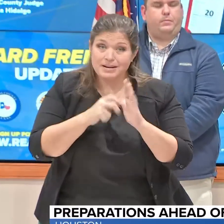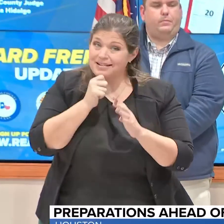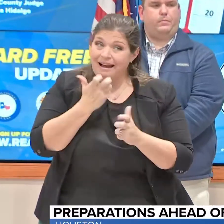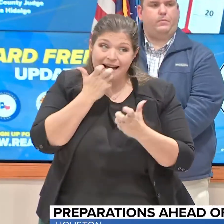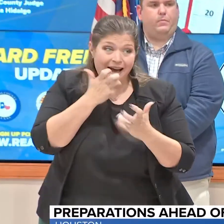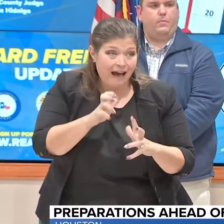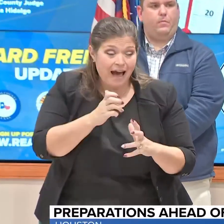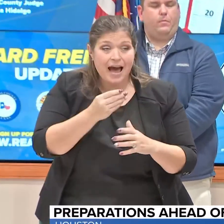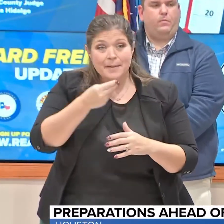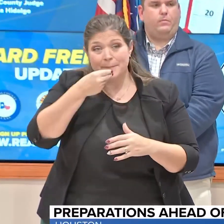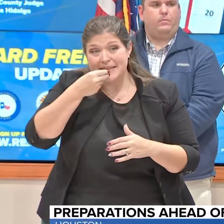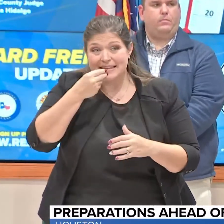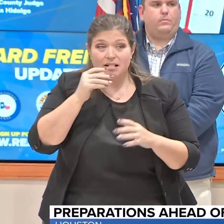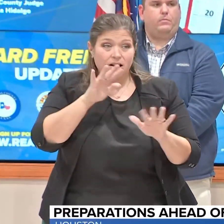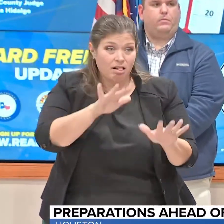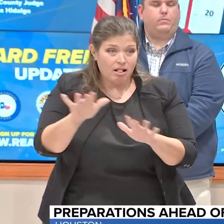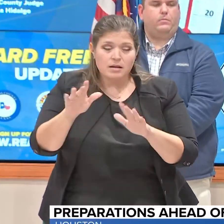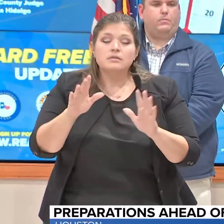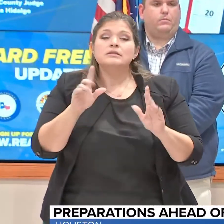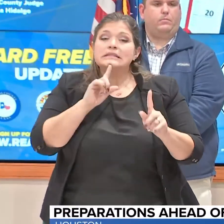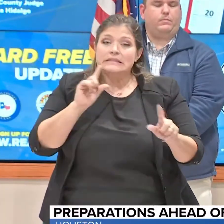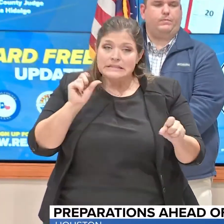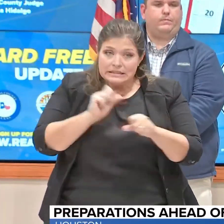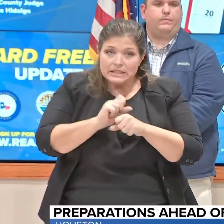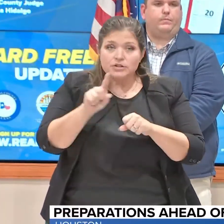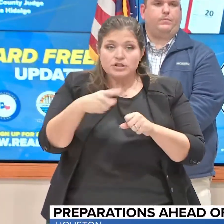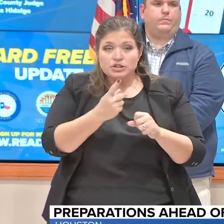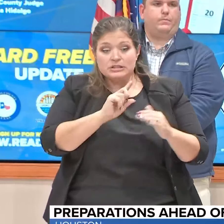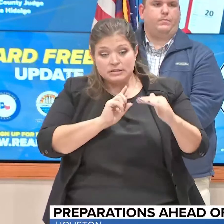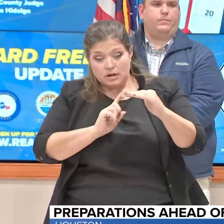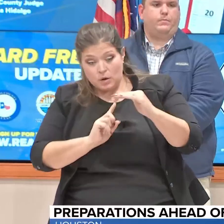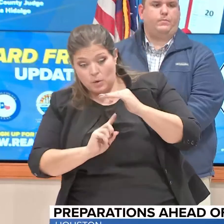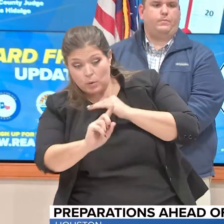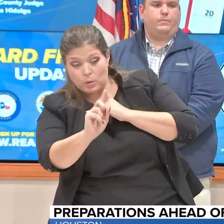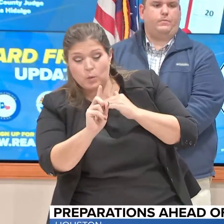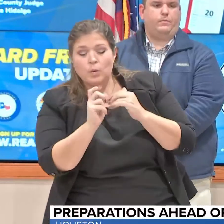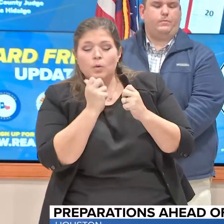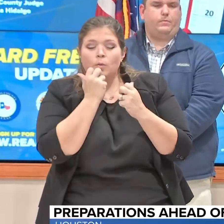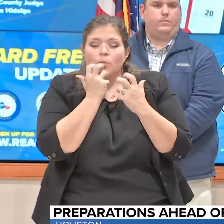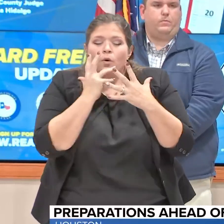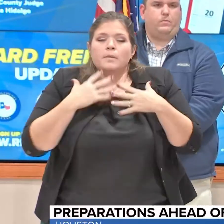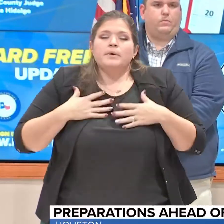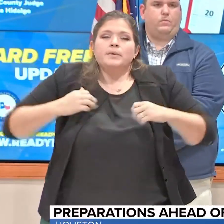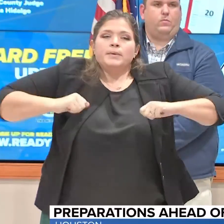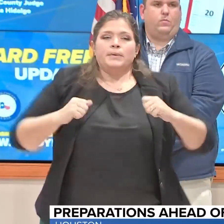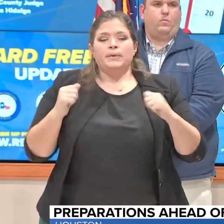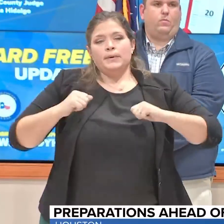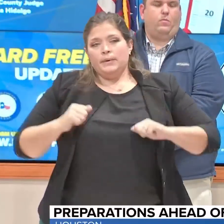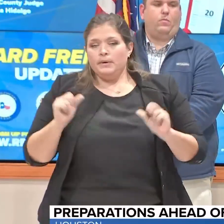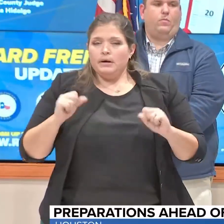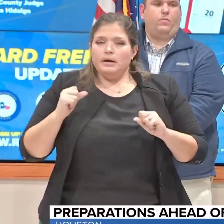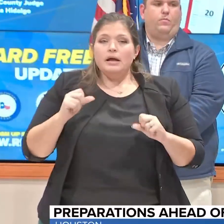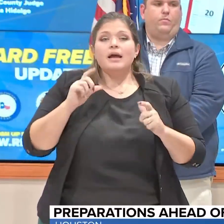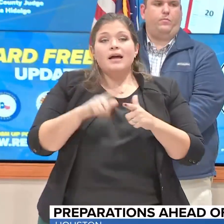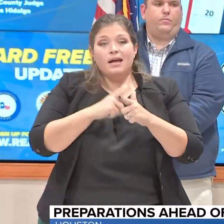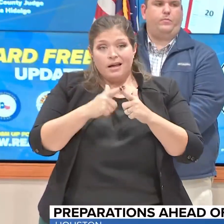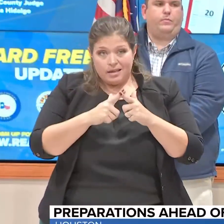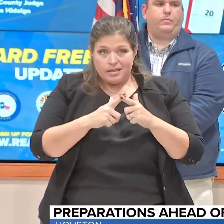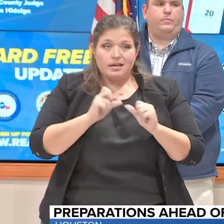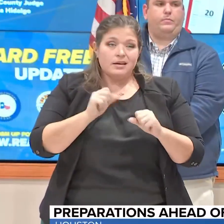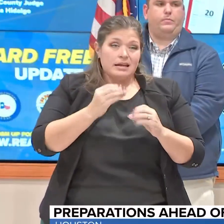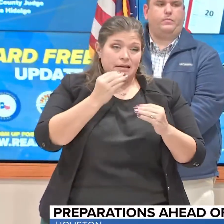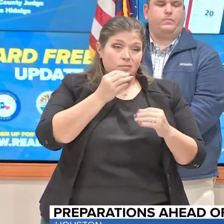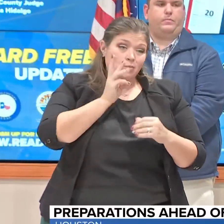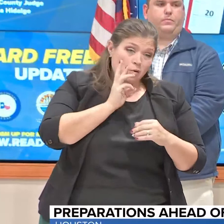meals and all that being provided. This is literally helping you to come out of the elements to serve as a warming center. There'll be snacks